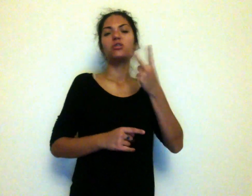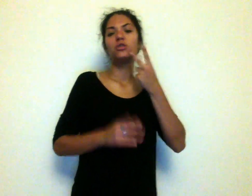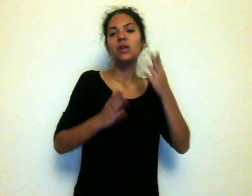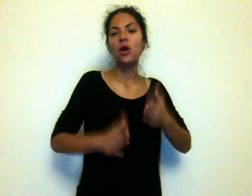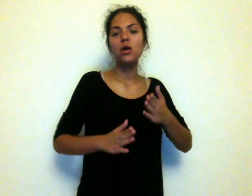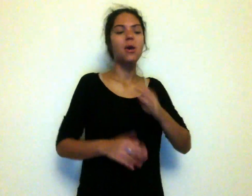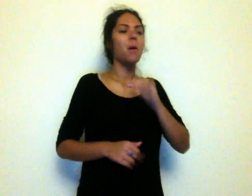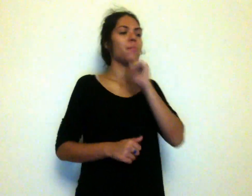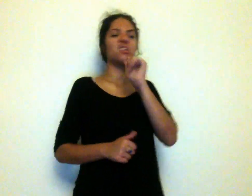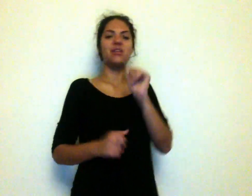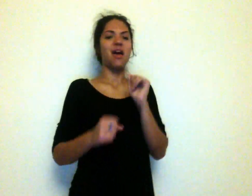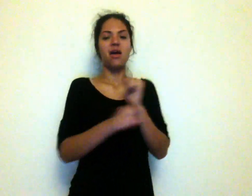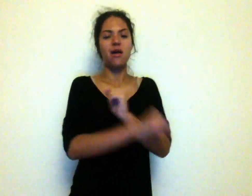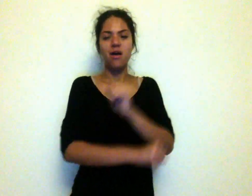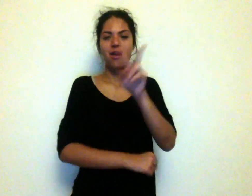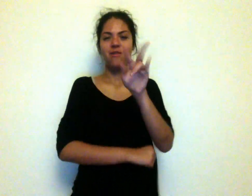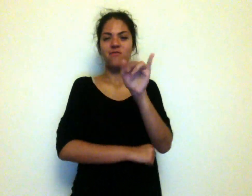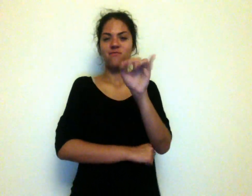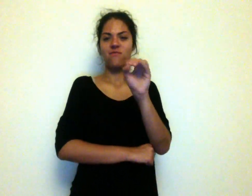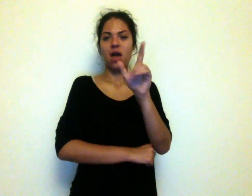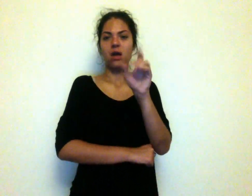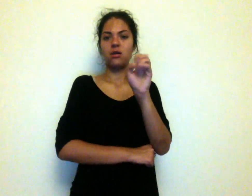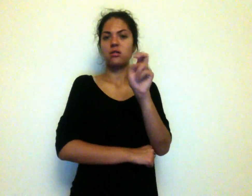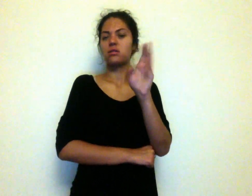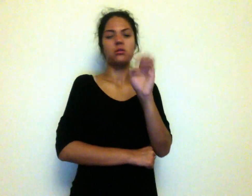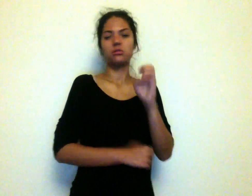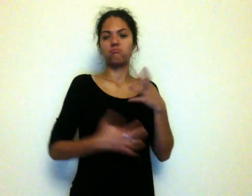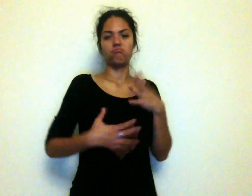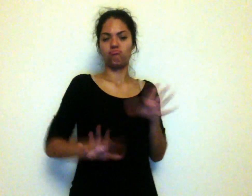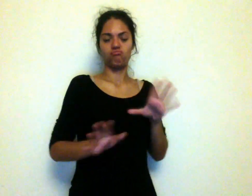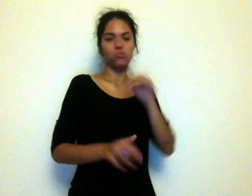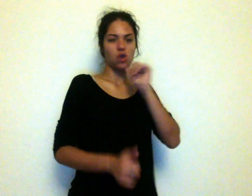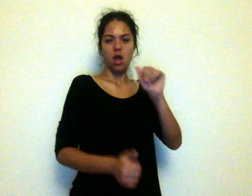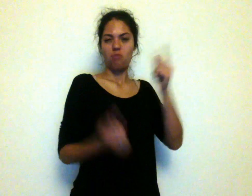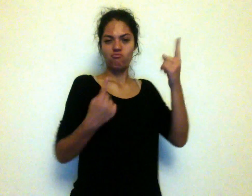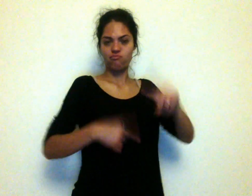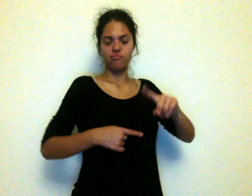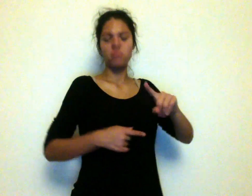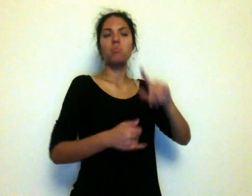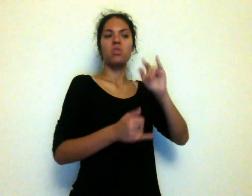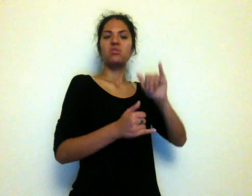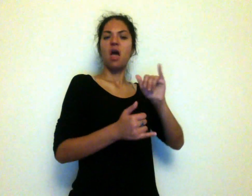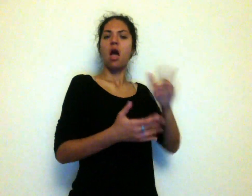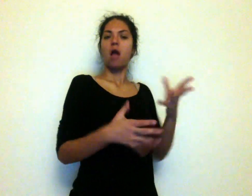and non-violence, etc. come in, so that there is a connection between all